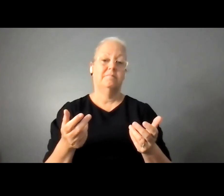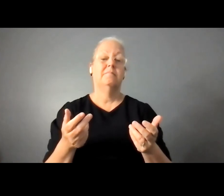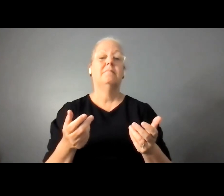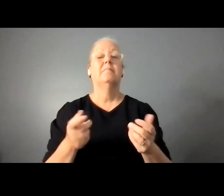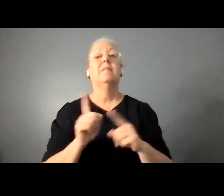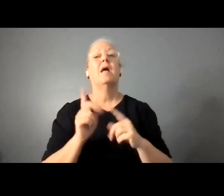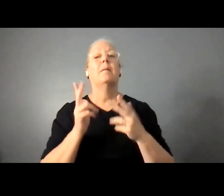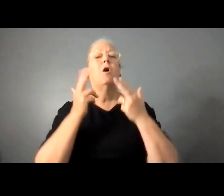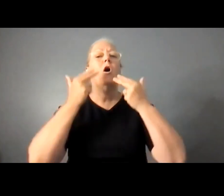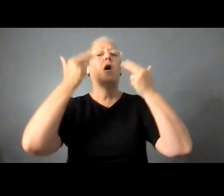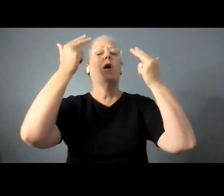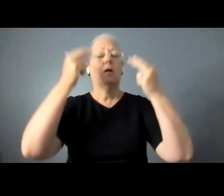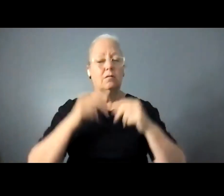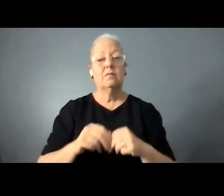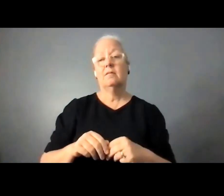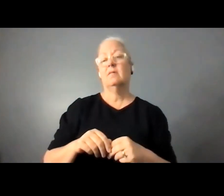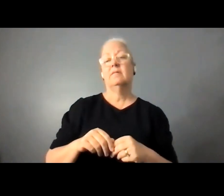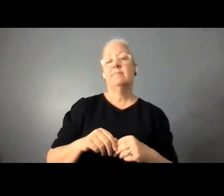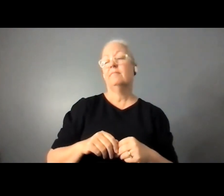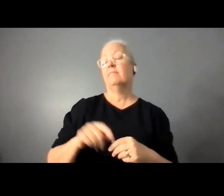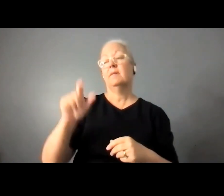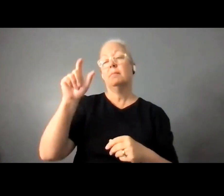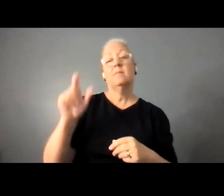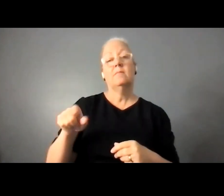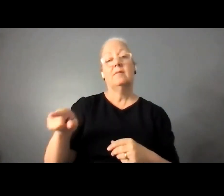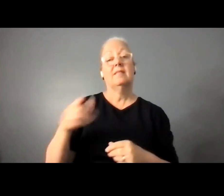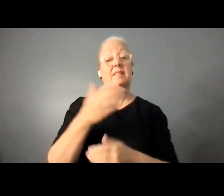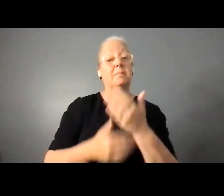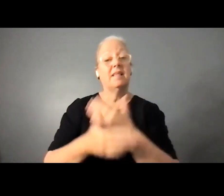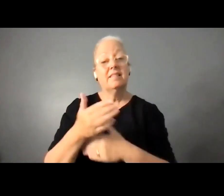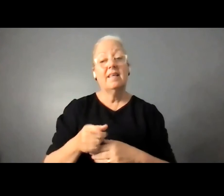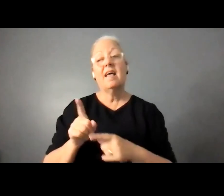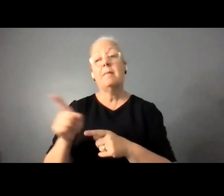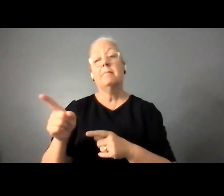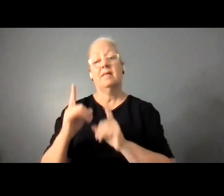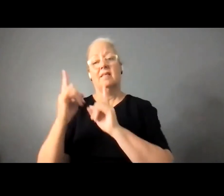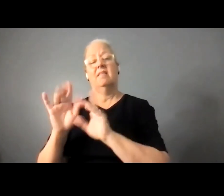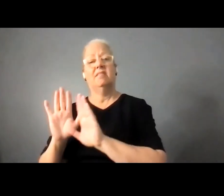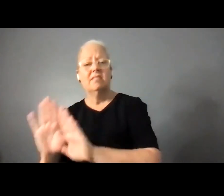someone in bed, someone very inactive,